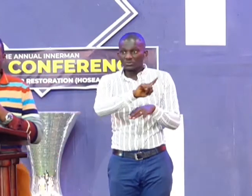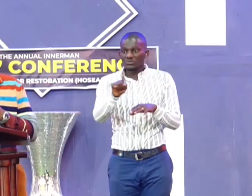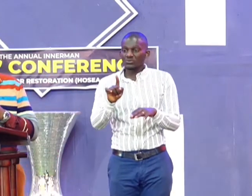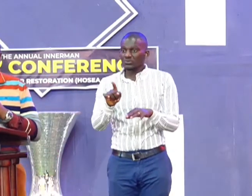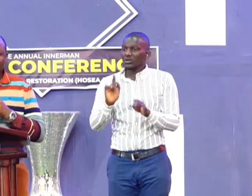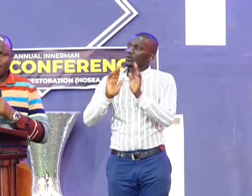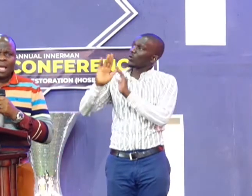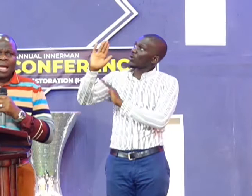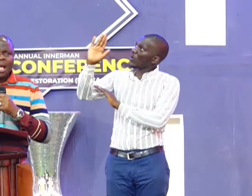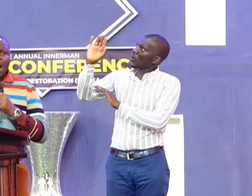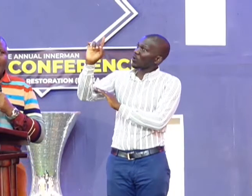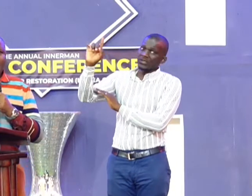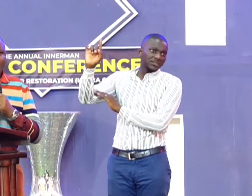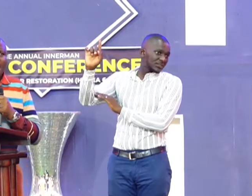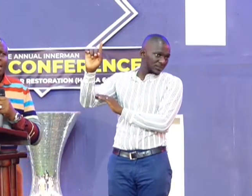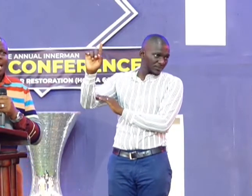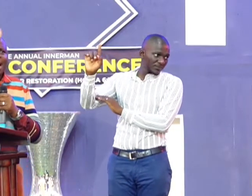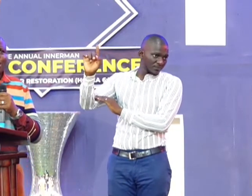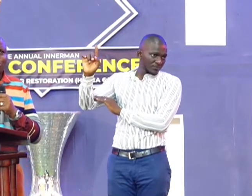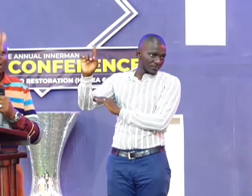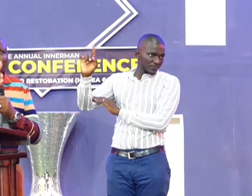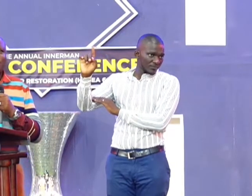counted. For God